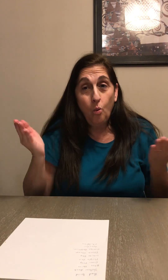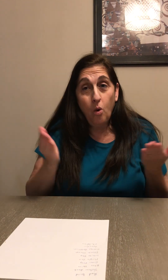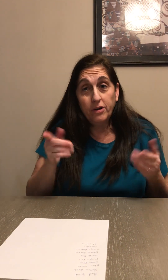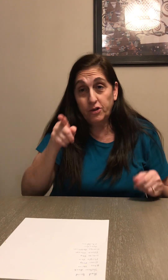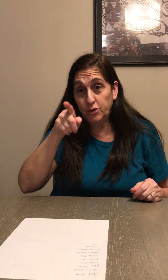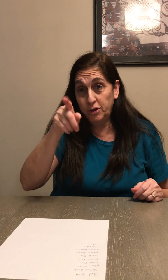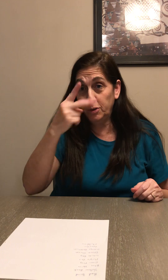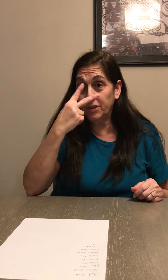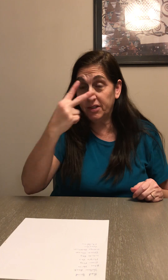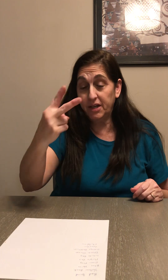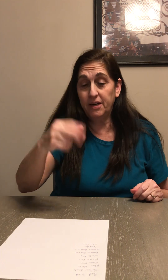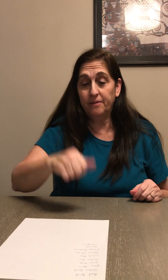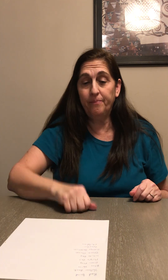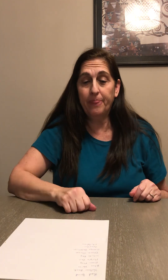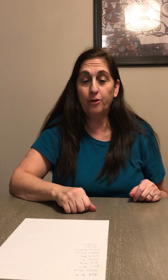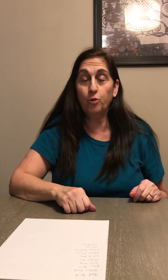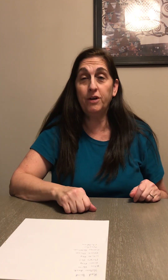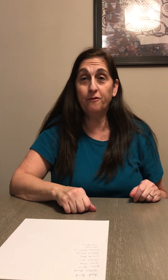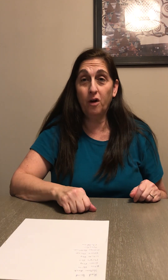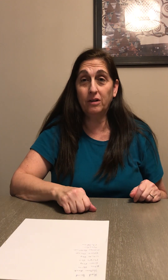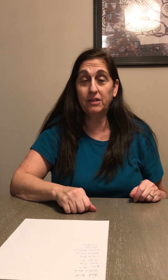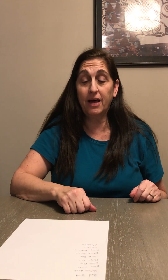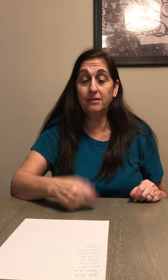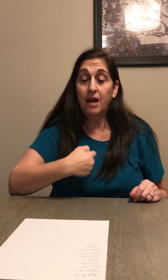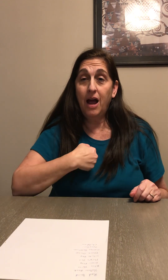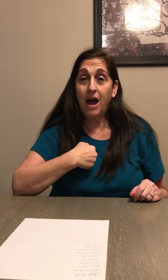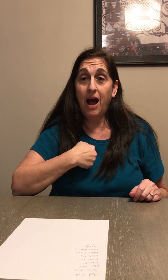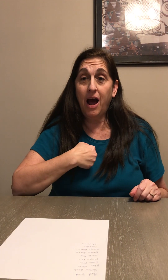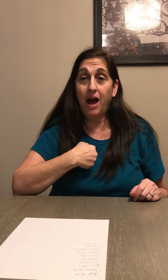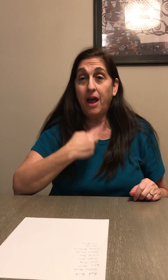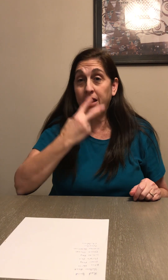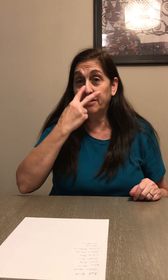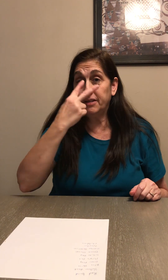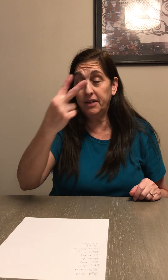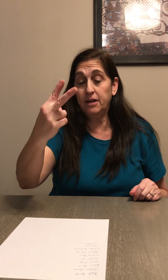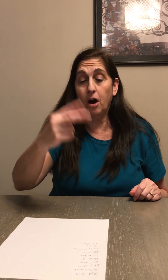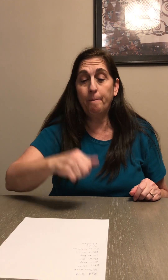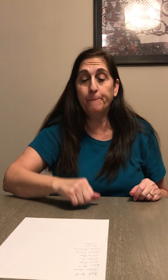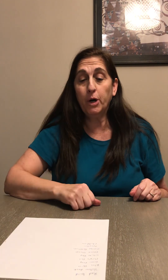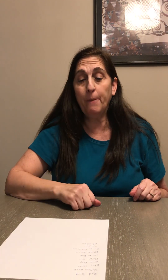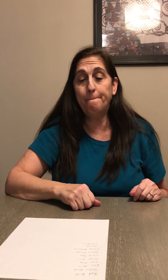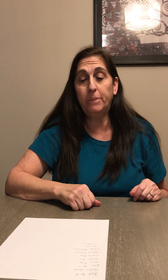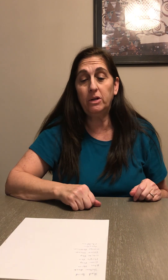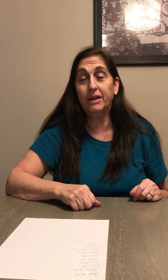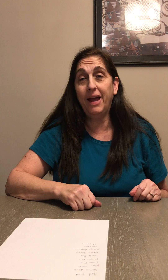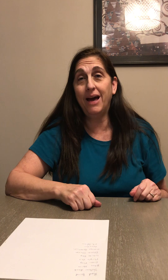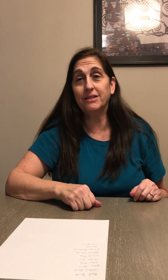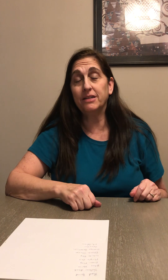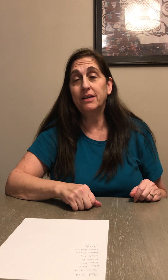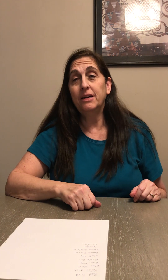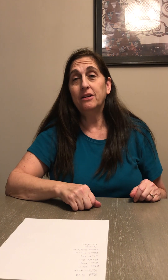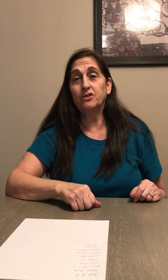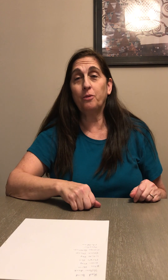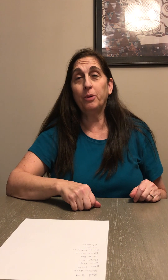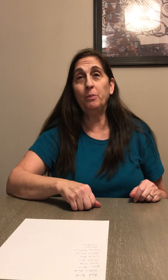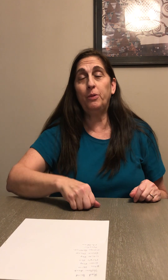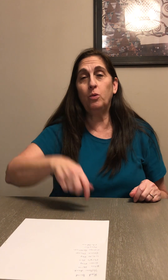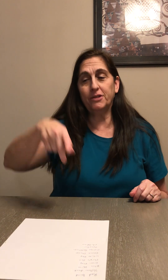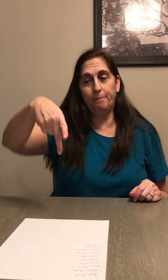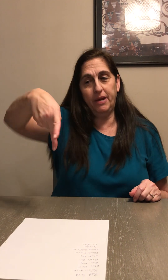what do you see? The green frog says, I see a purple cat. So purple was a